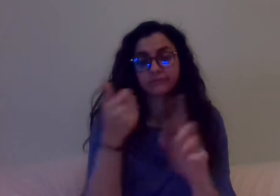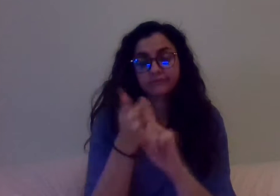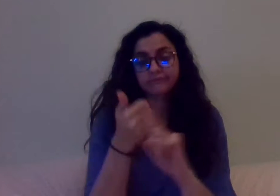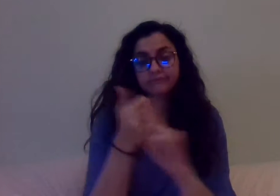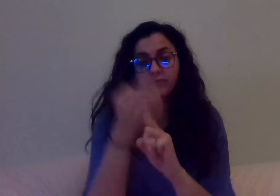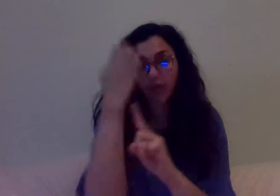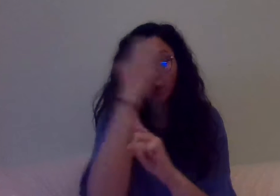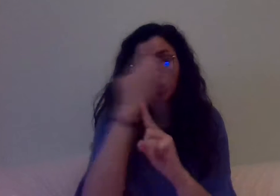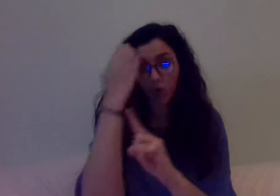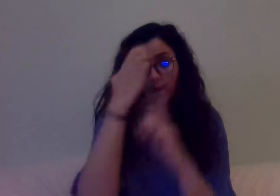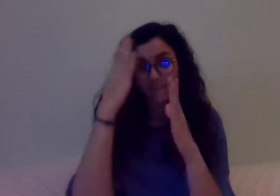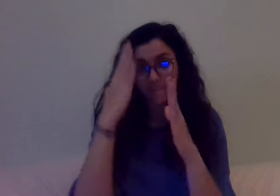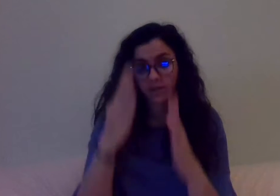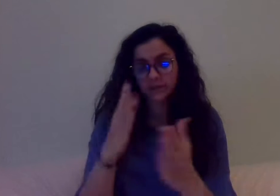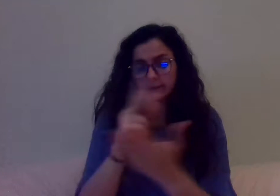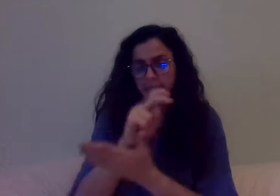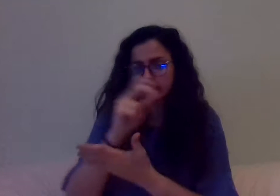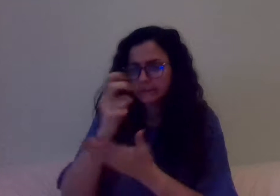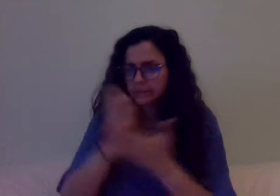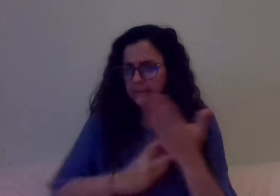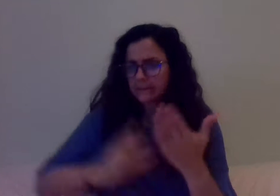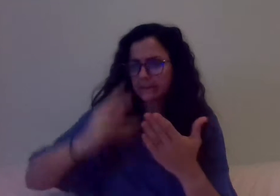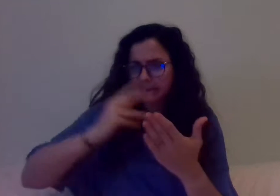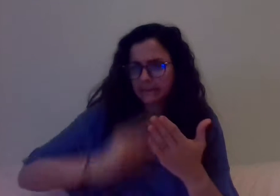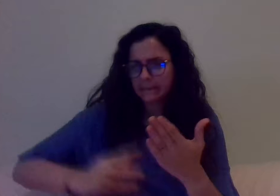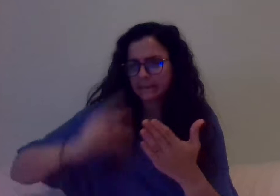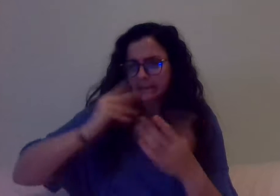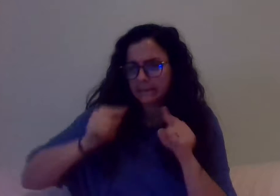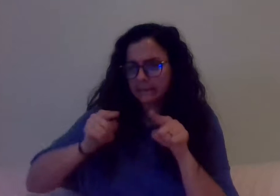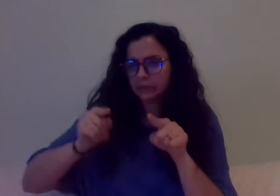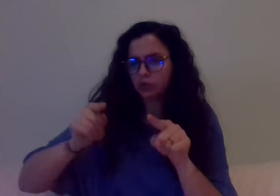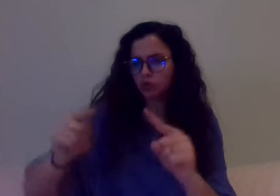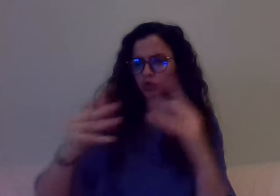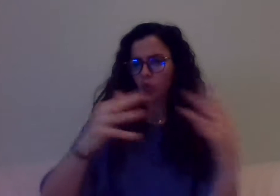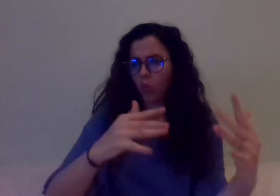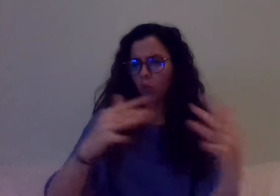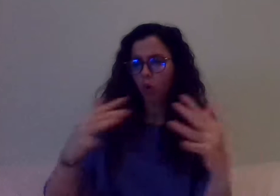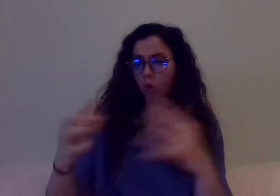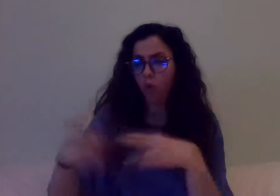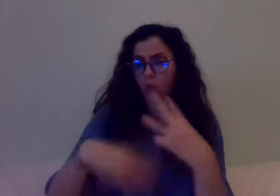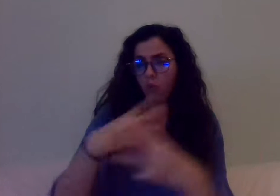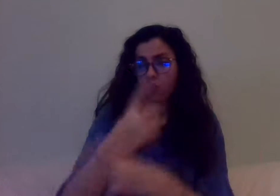engulfed in war, have a major desire or a greater